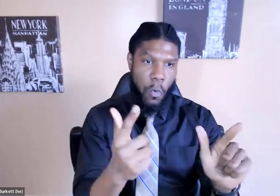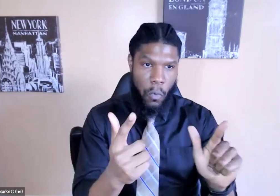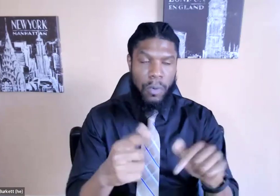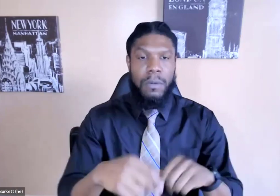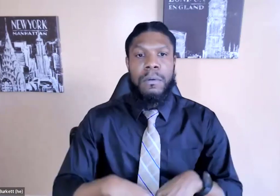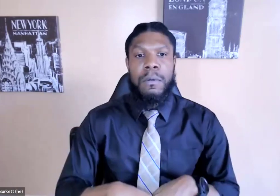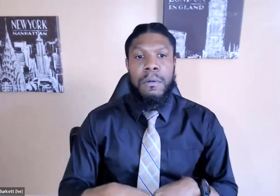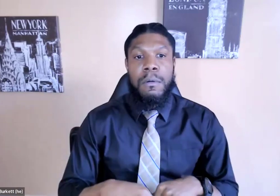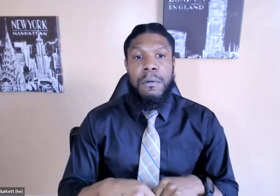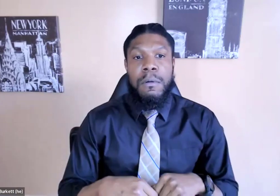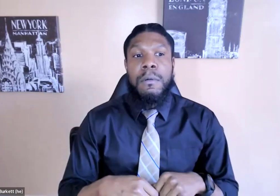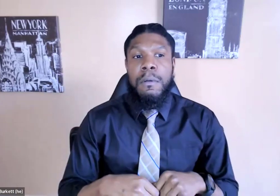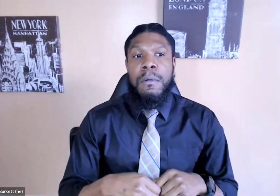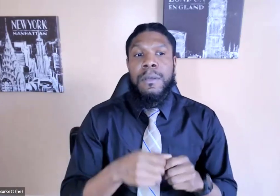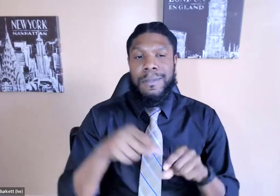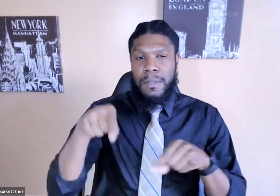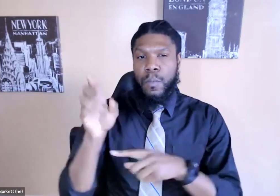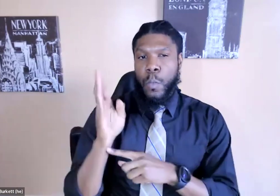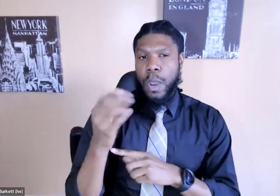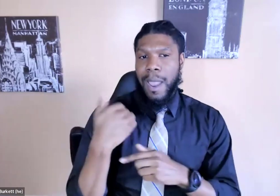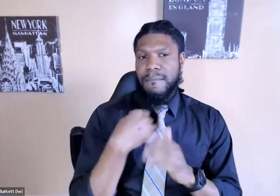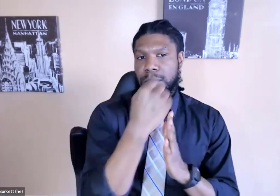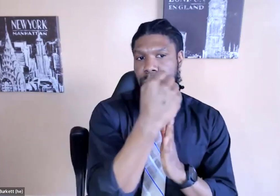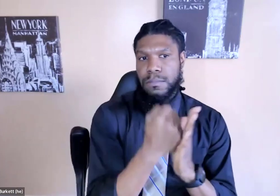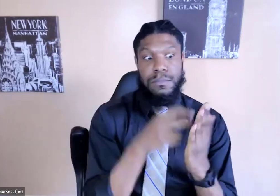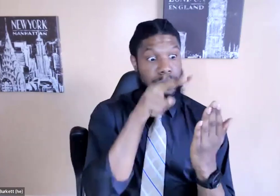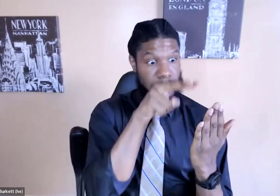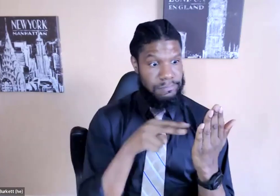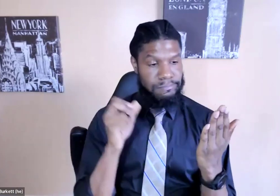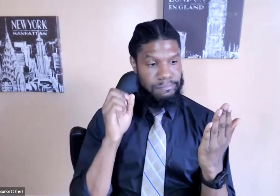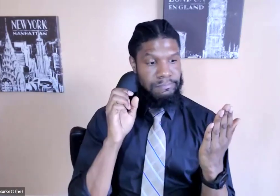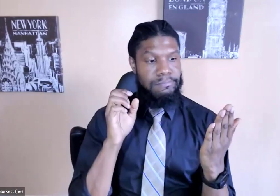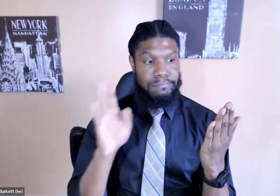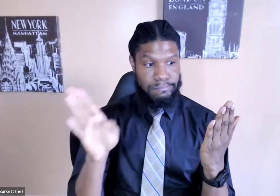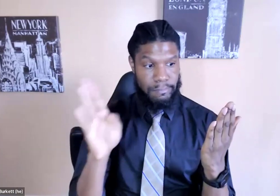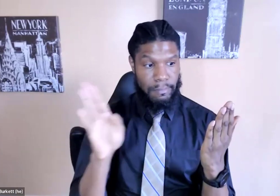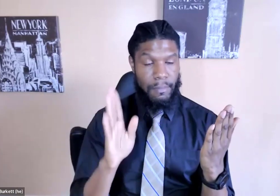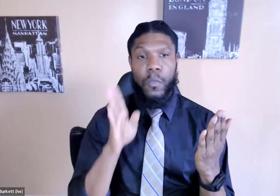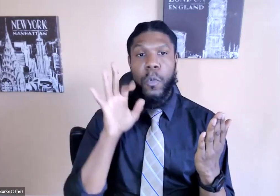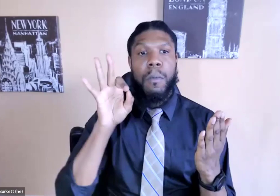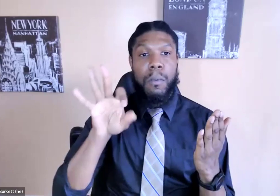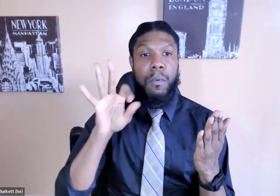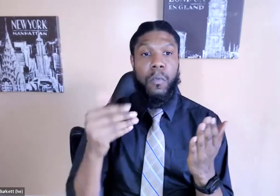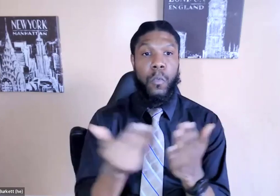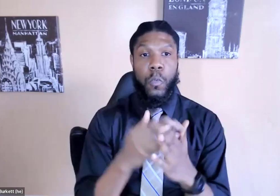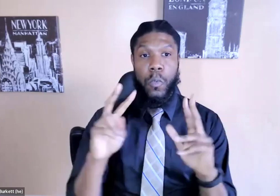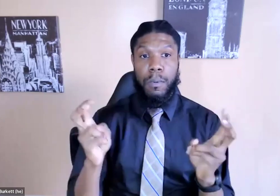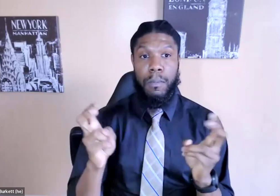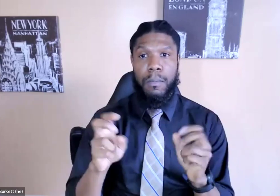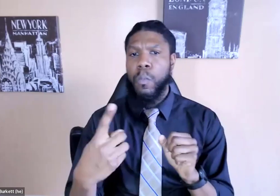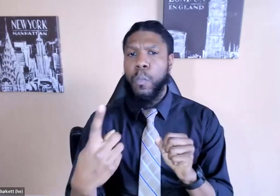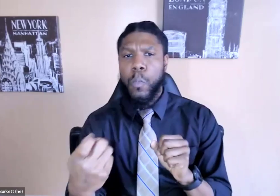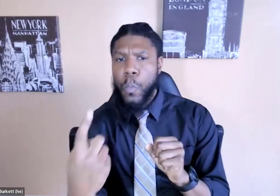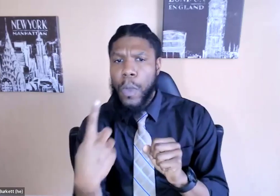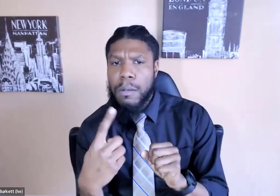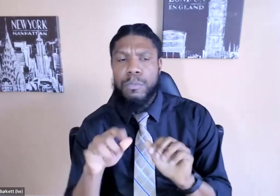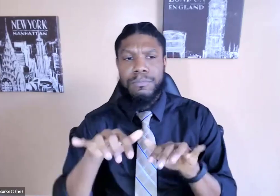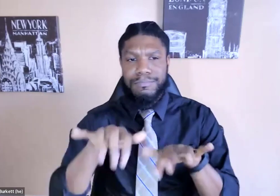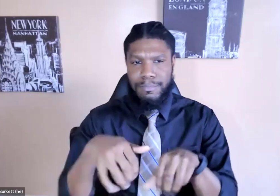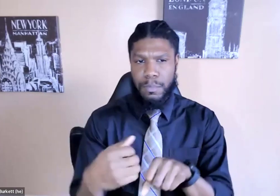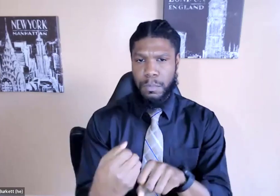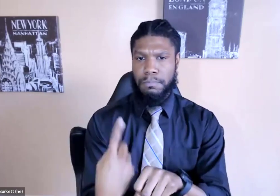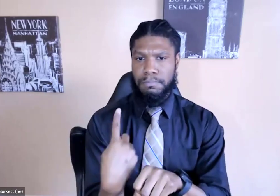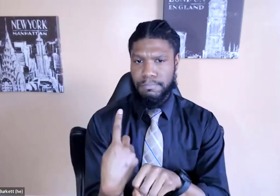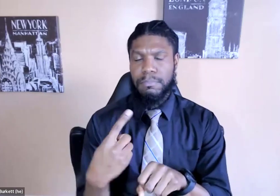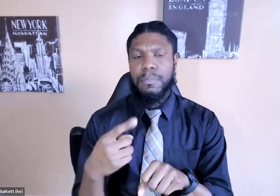reading scripted portions of this presentation and introducing new topics, if you have a question or comment, please type it in the chat so that this contribution can